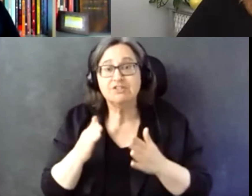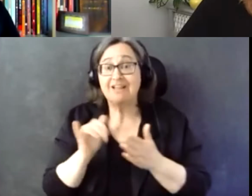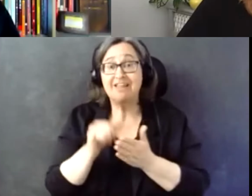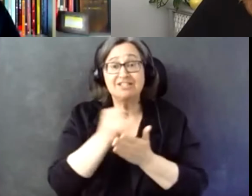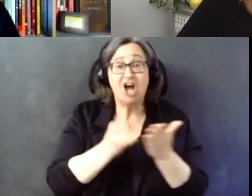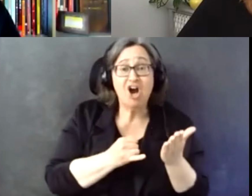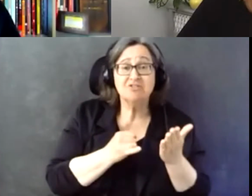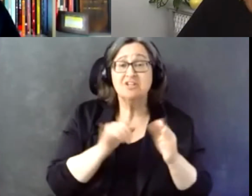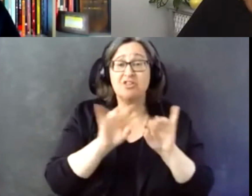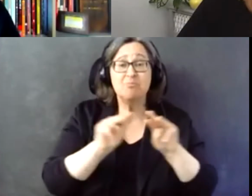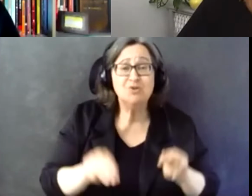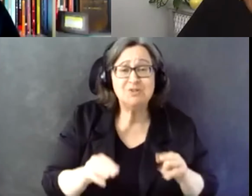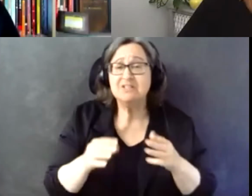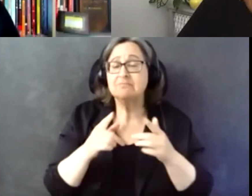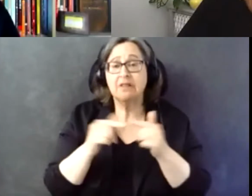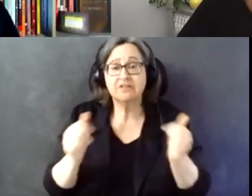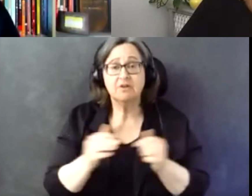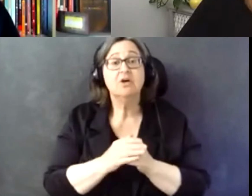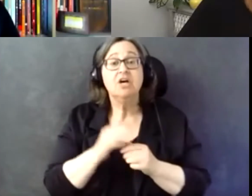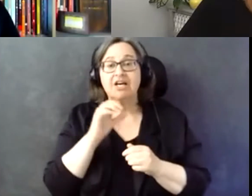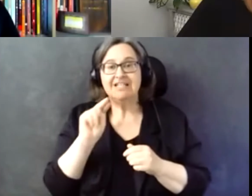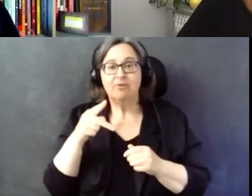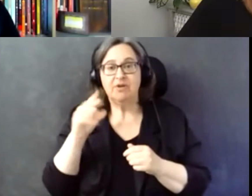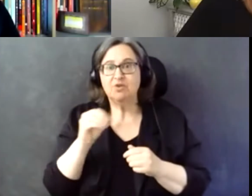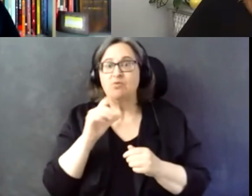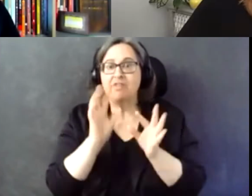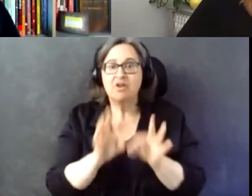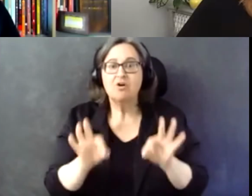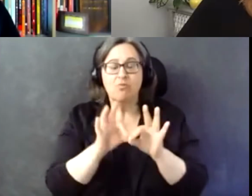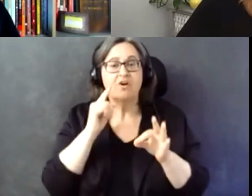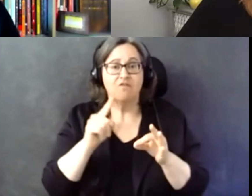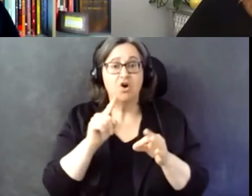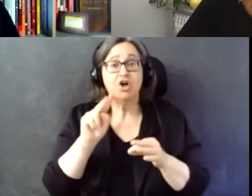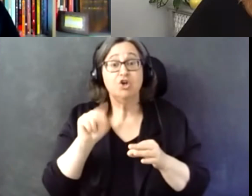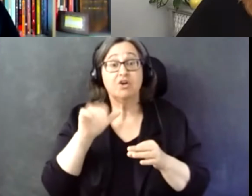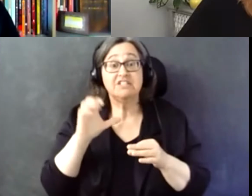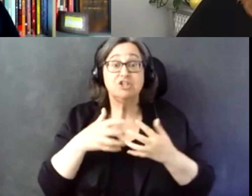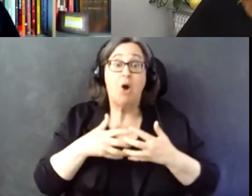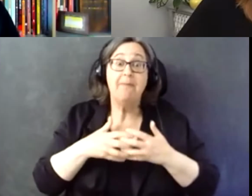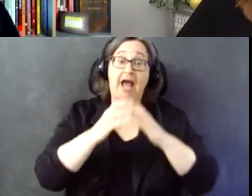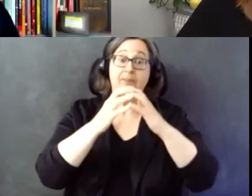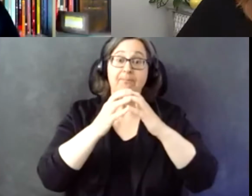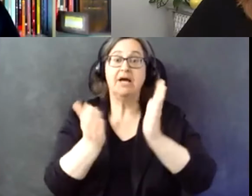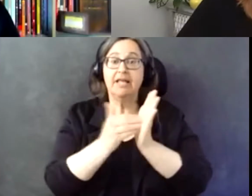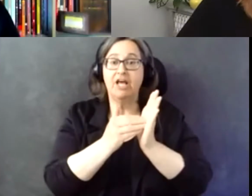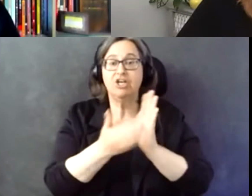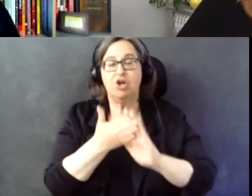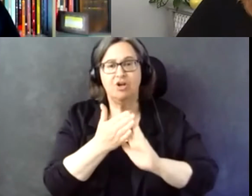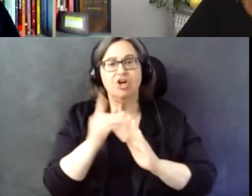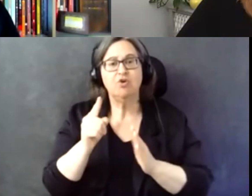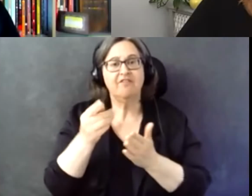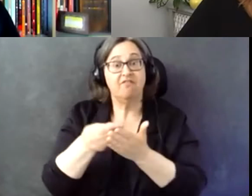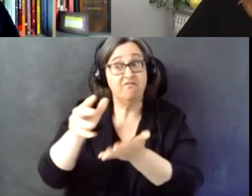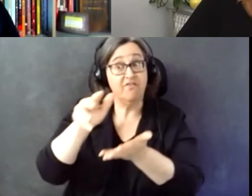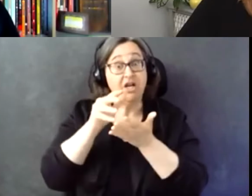there's non-profits really play a role in getting new york back up and running um and it's about funding us appropriately but it's